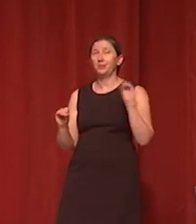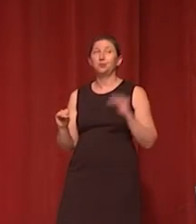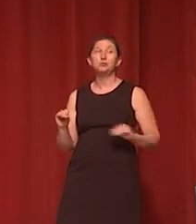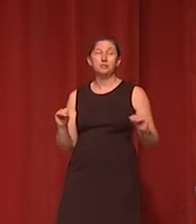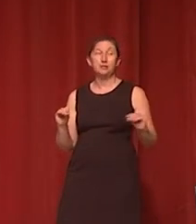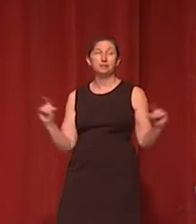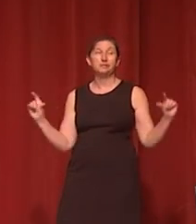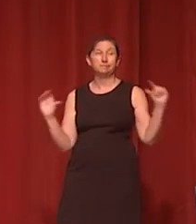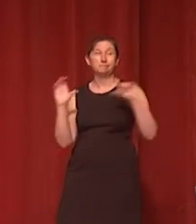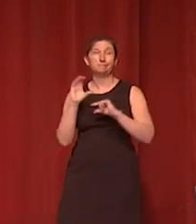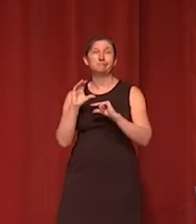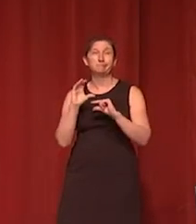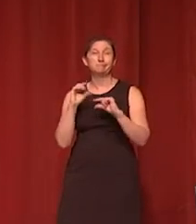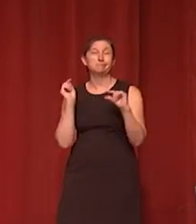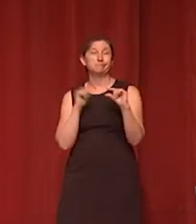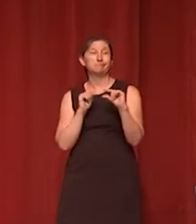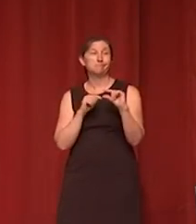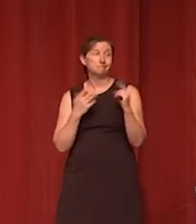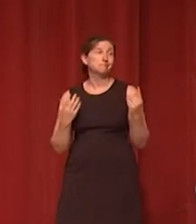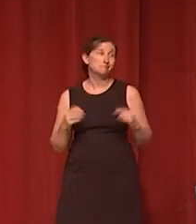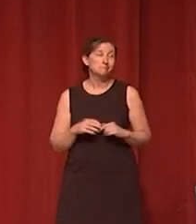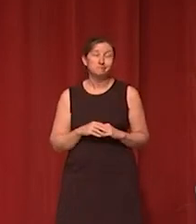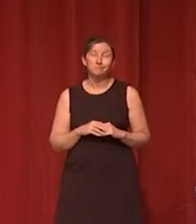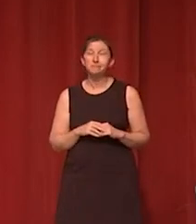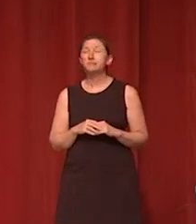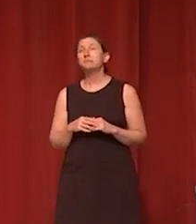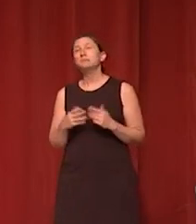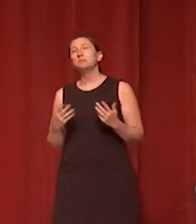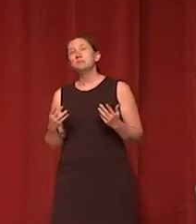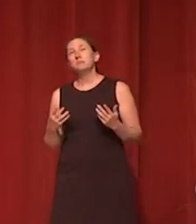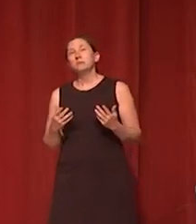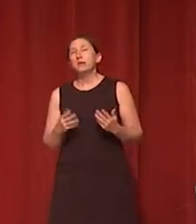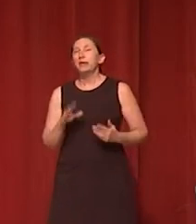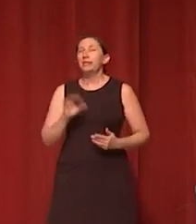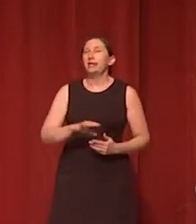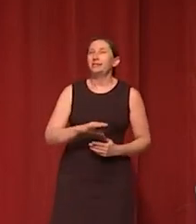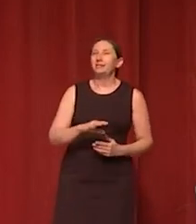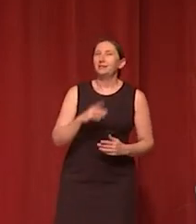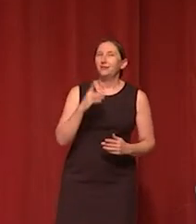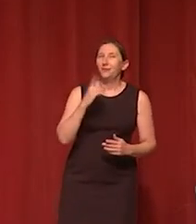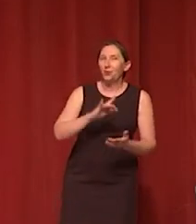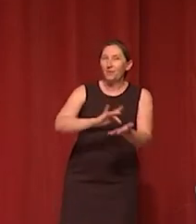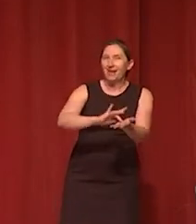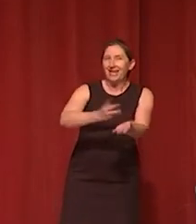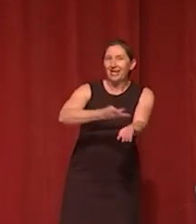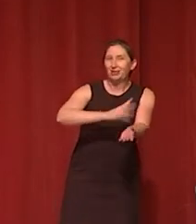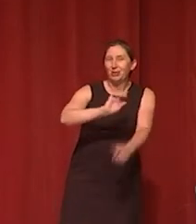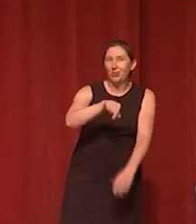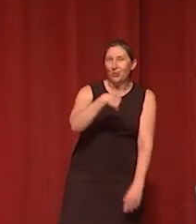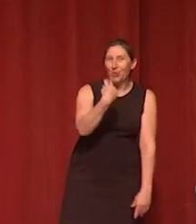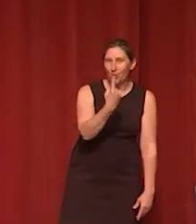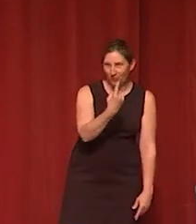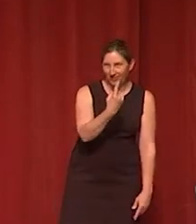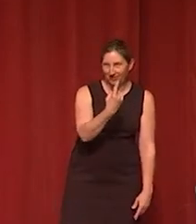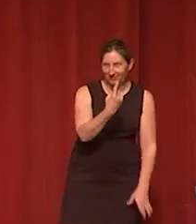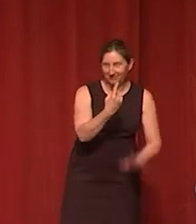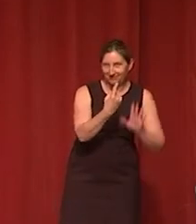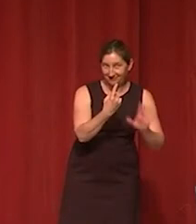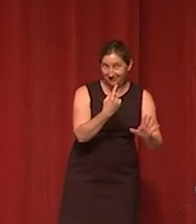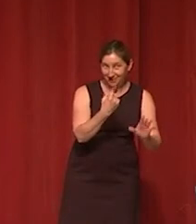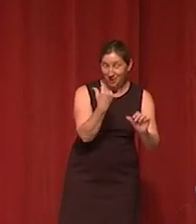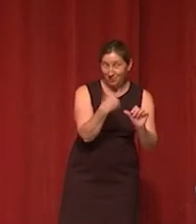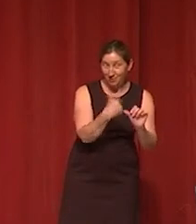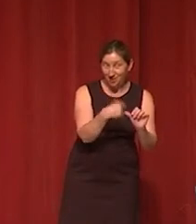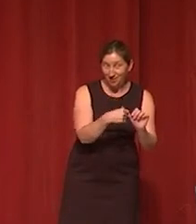patients would be responsible for as part of that. That's just the drug therapy. So when we talk about the infusion therapy, you talk about